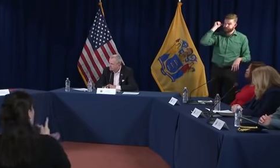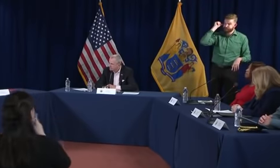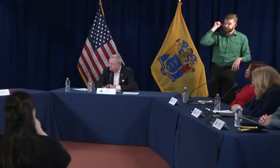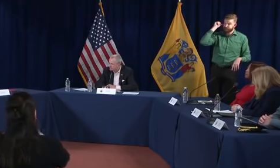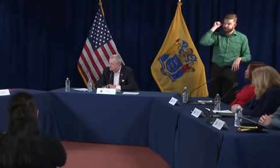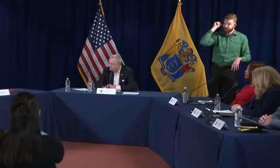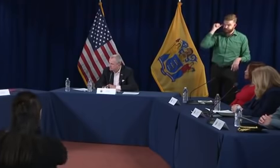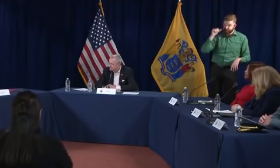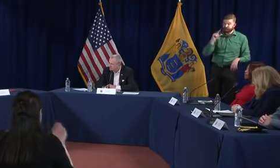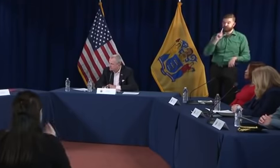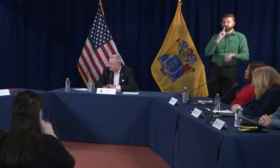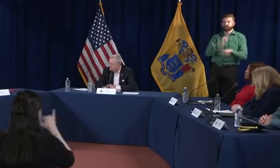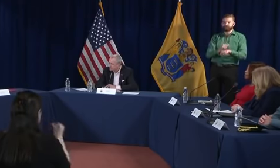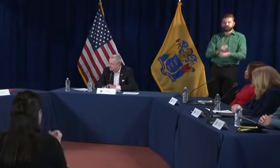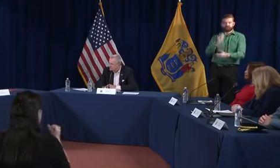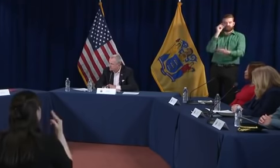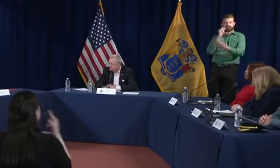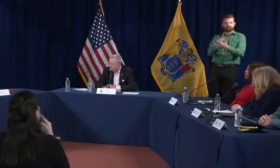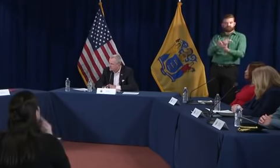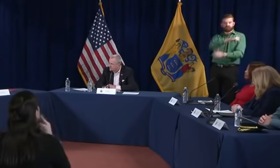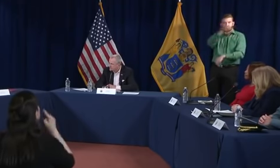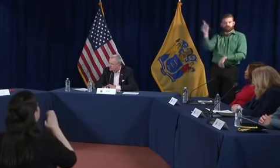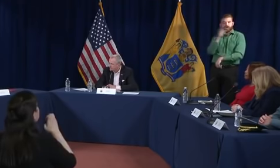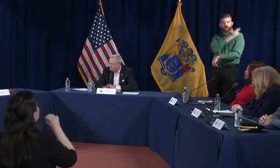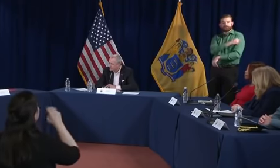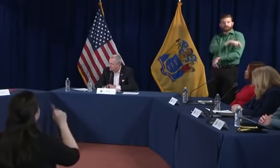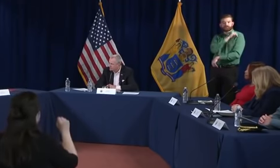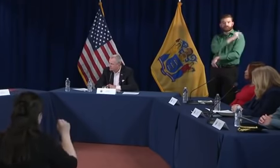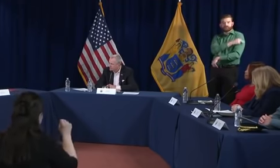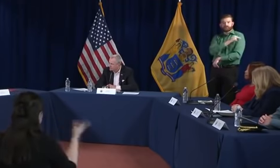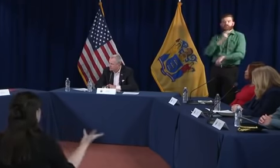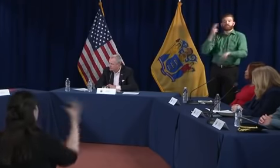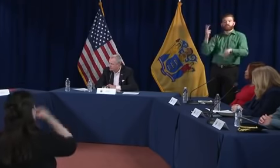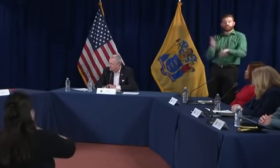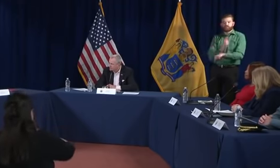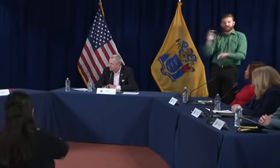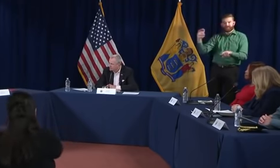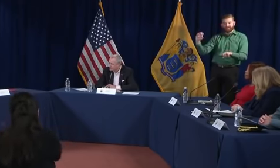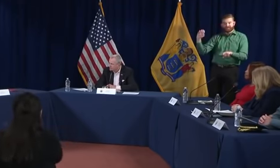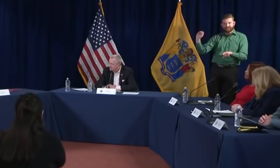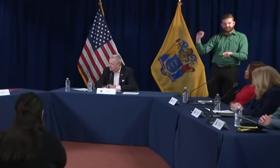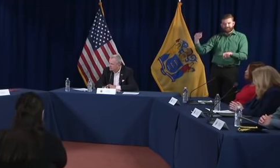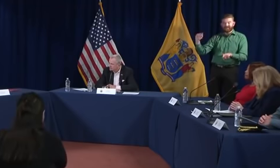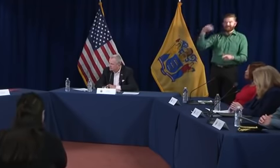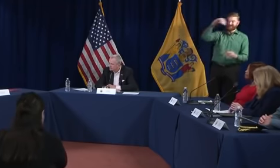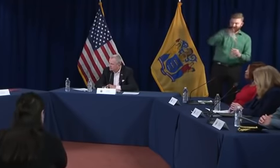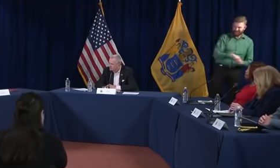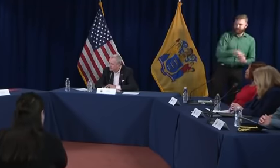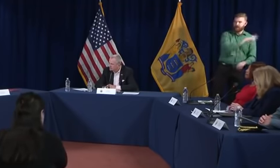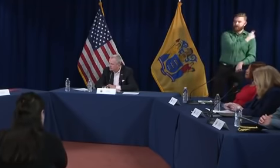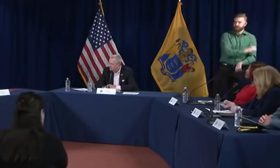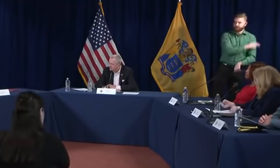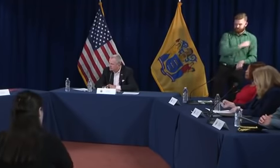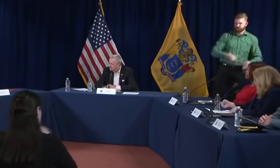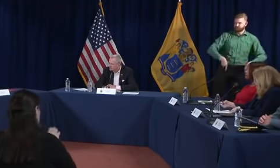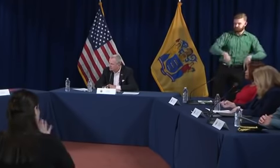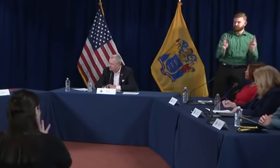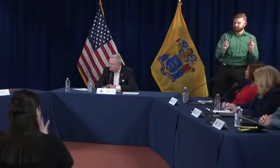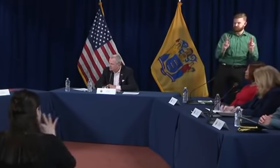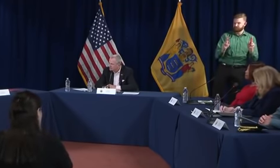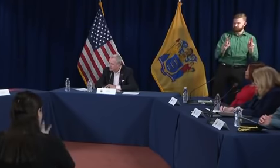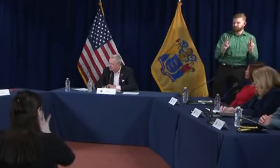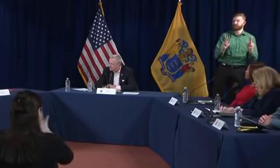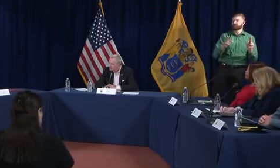mobile intensive care paramedics in their hospital settings to perform function and duties within their scope of